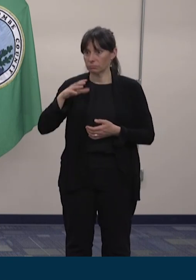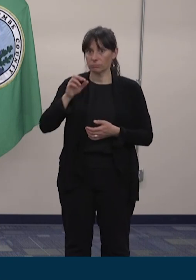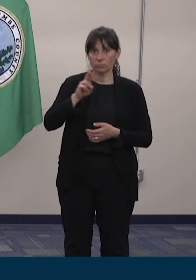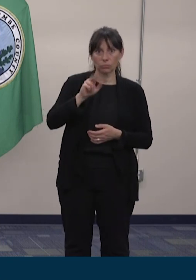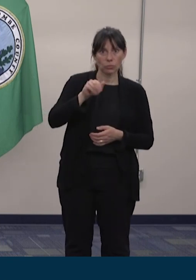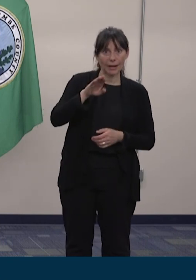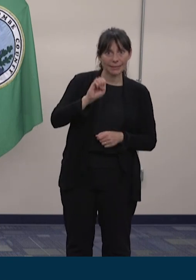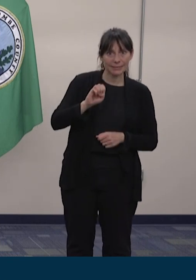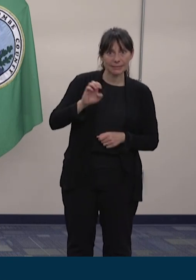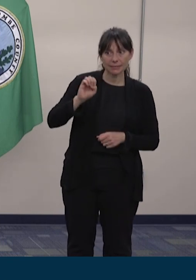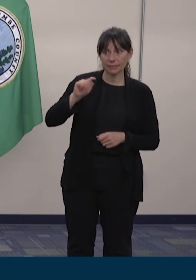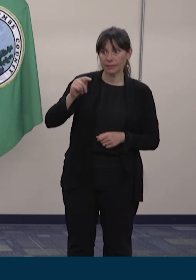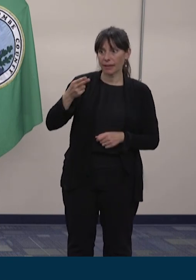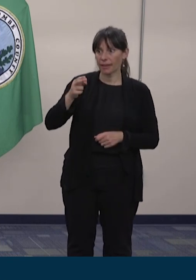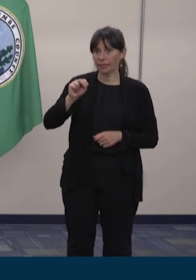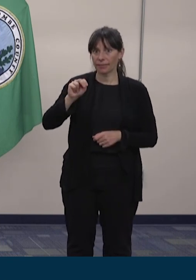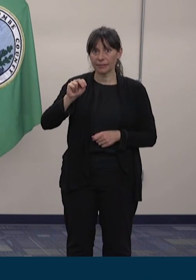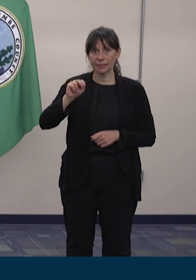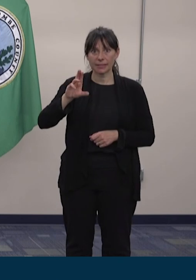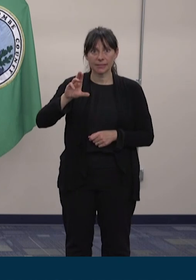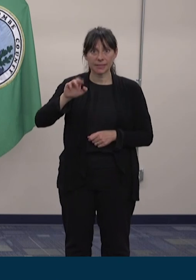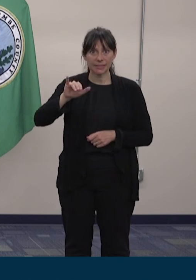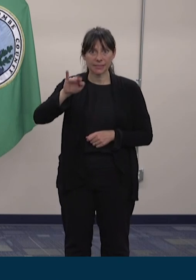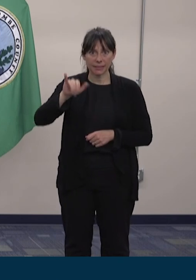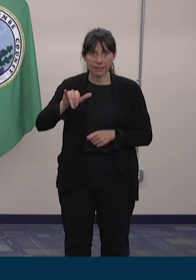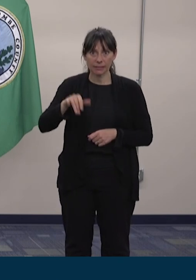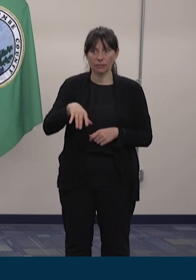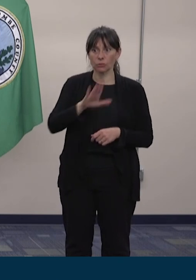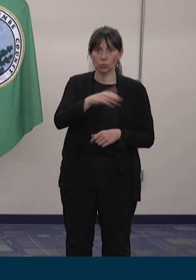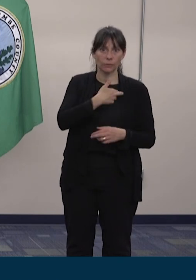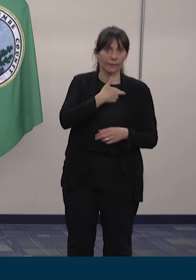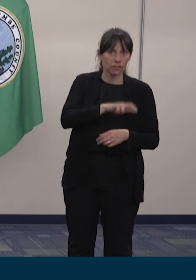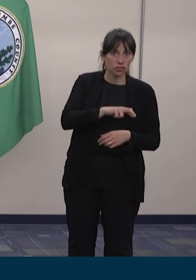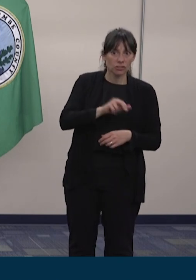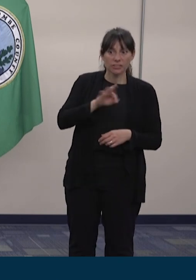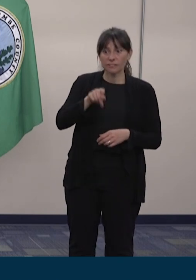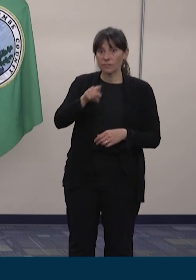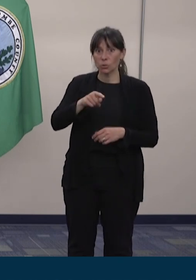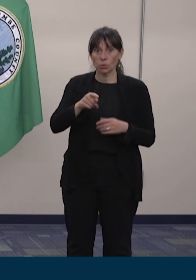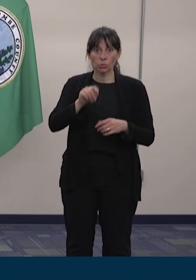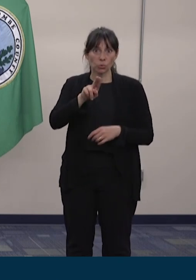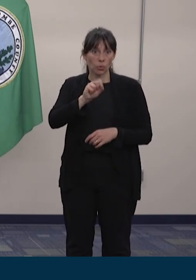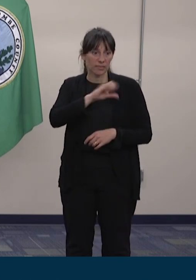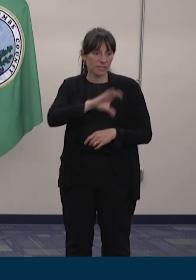etnicidad, citizenship status, or tu religion. religión o tu estatus.